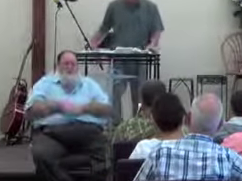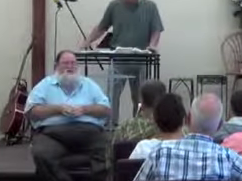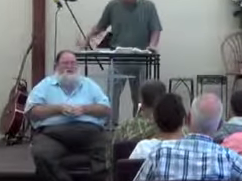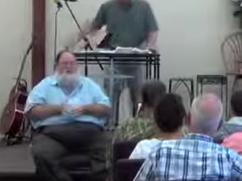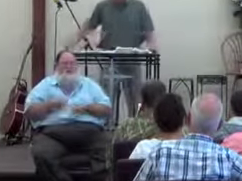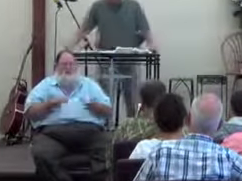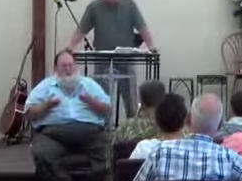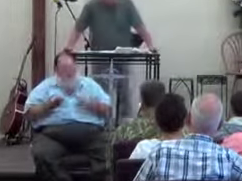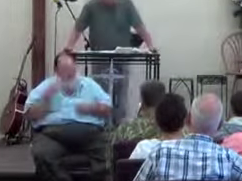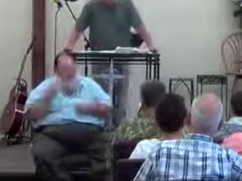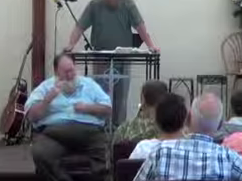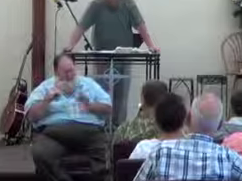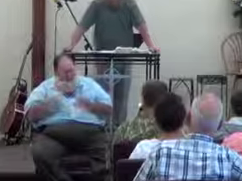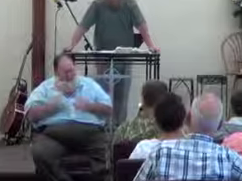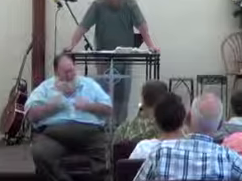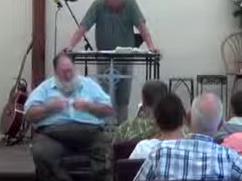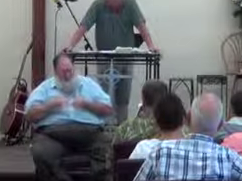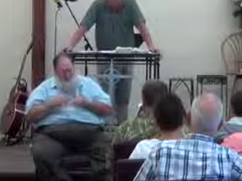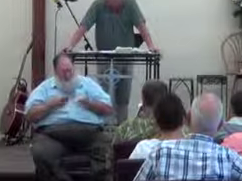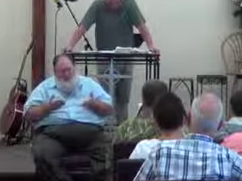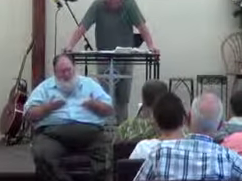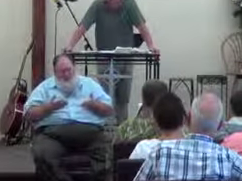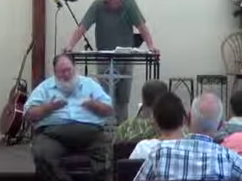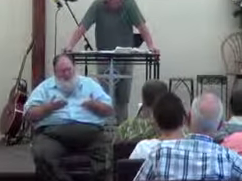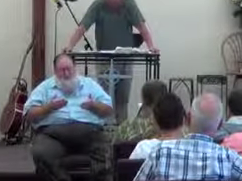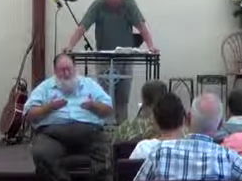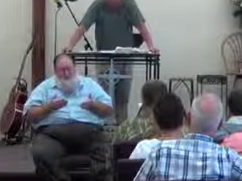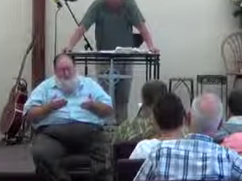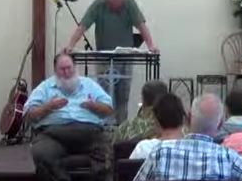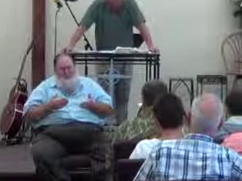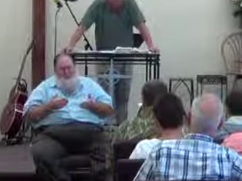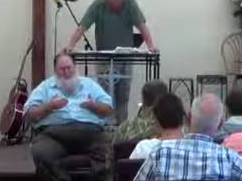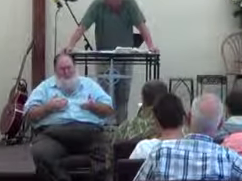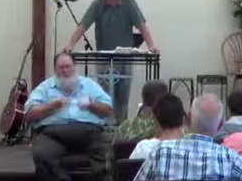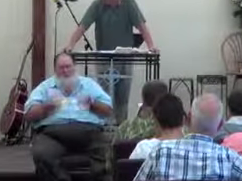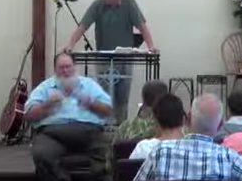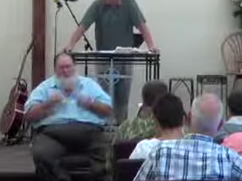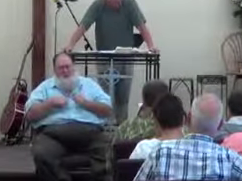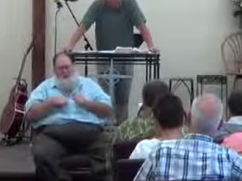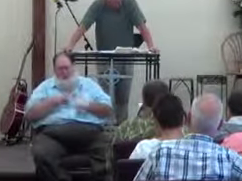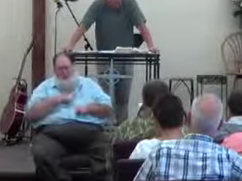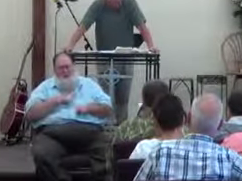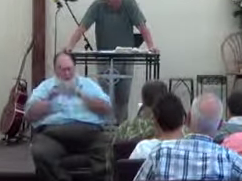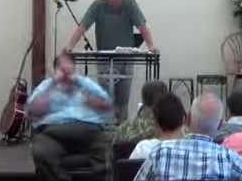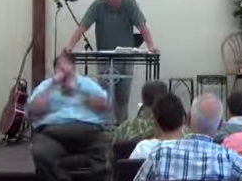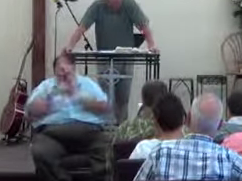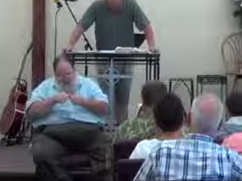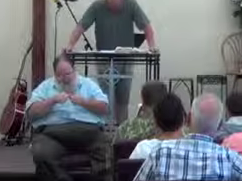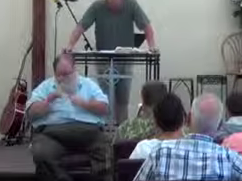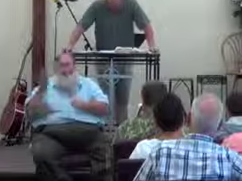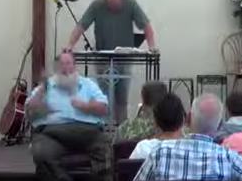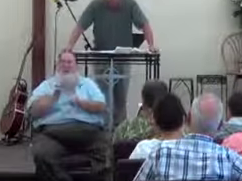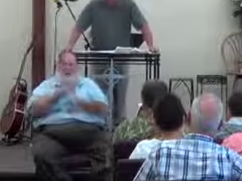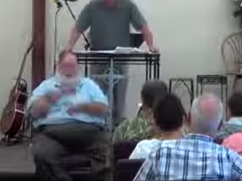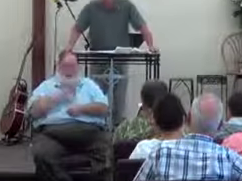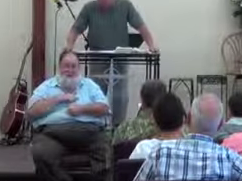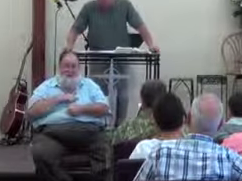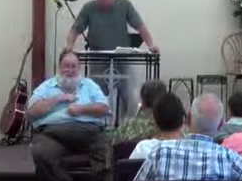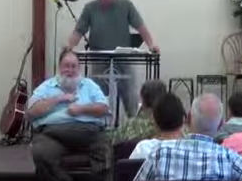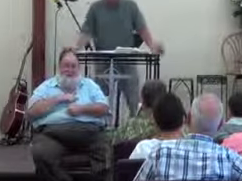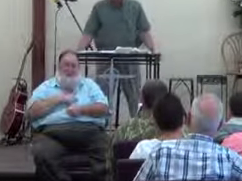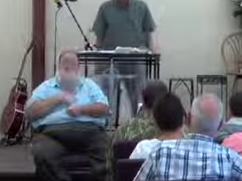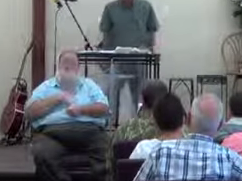don't want us to overlook the point that He made us. We couldn't make ourselves. We are His people. This is